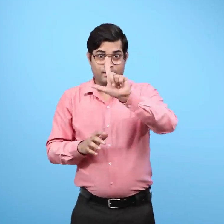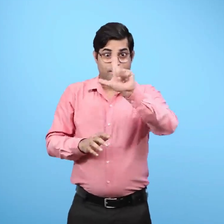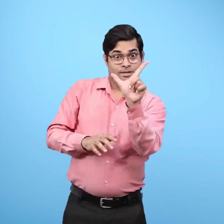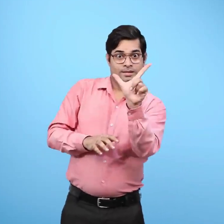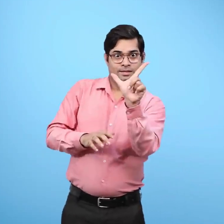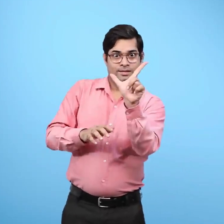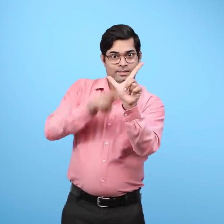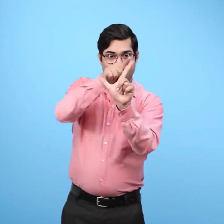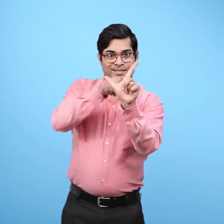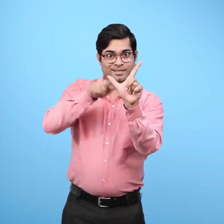More than a right angle,